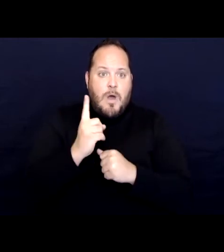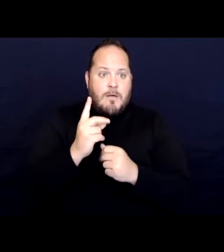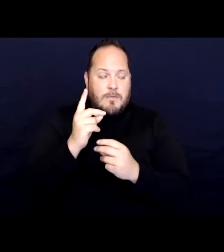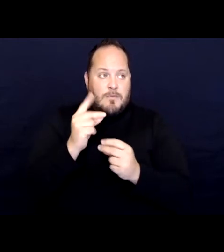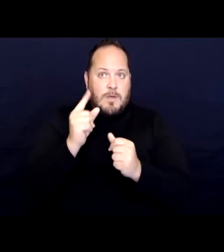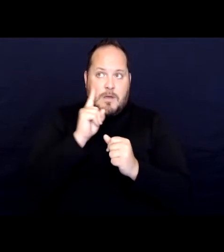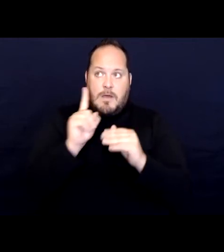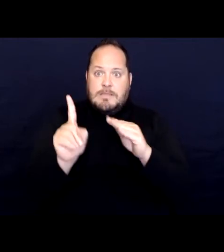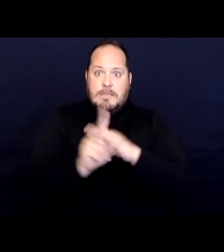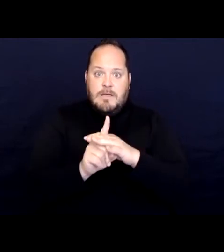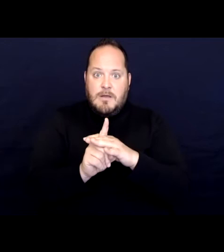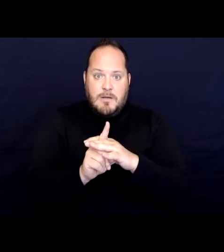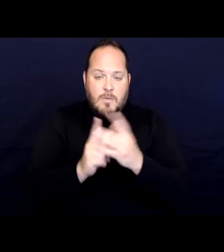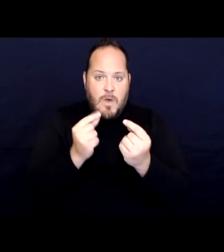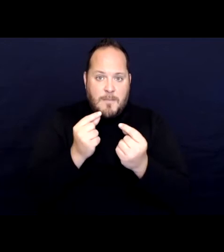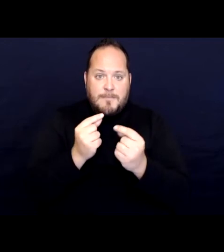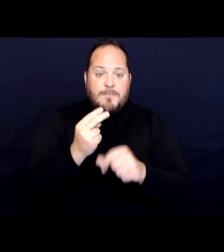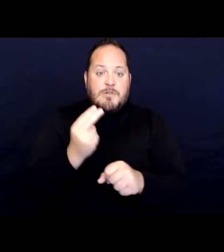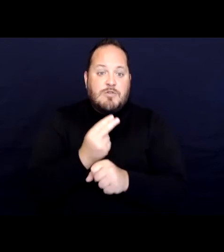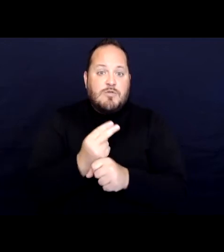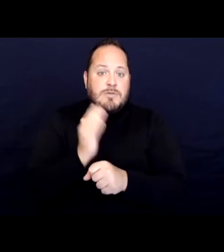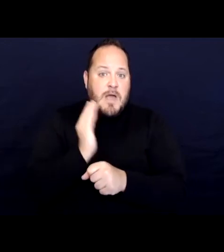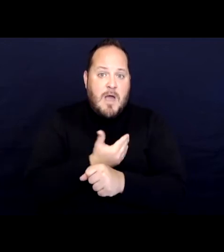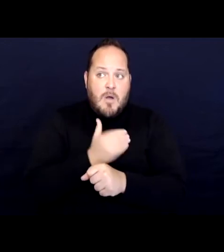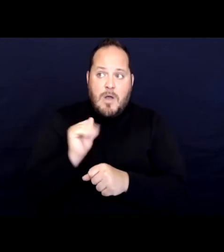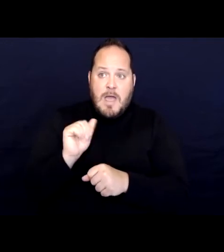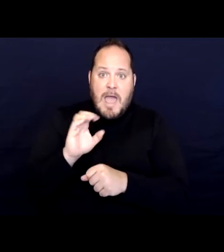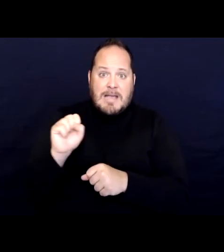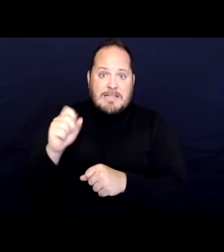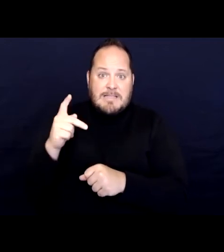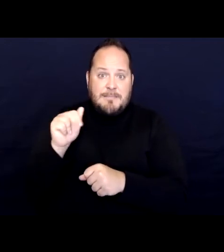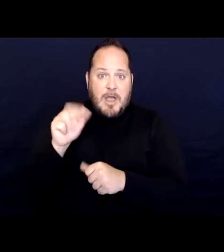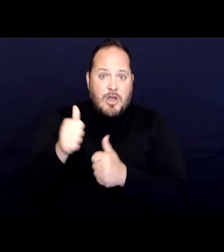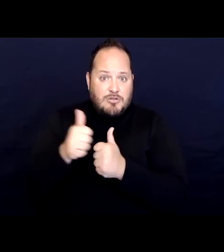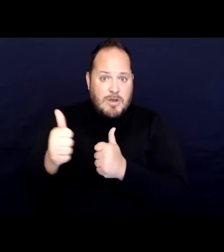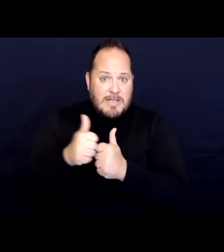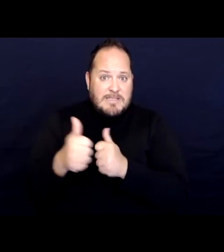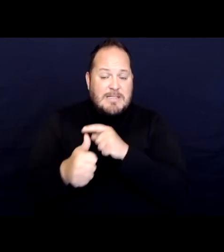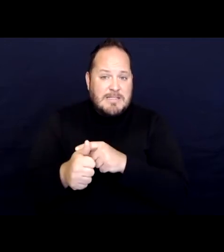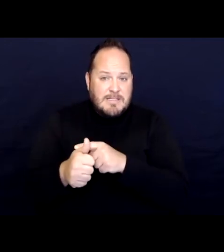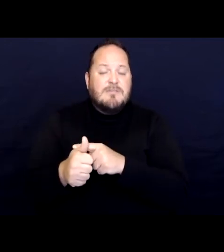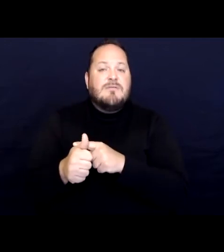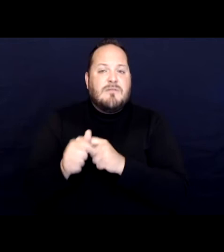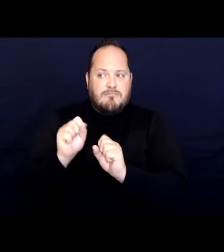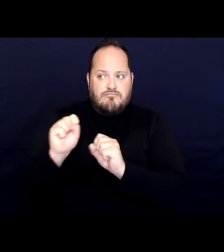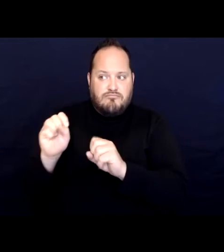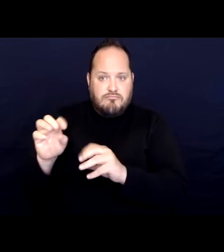that we had was to use our access paratransit to do meal